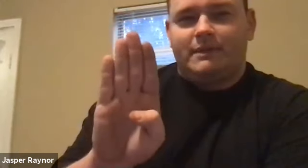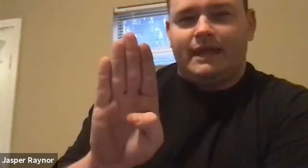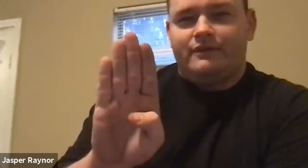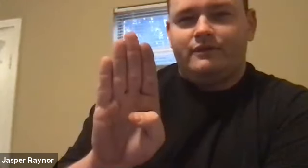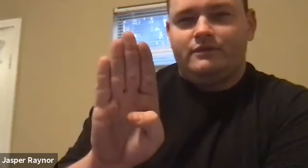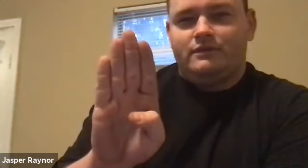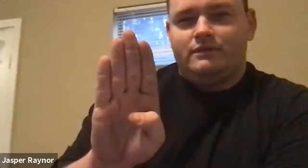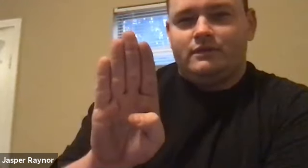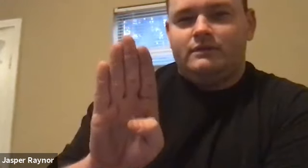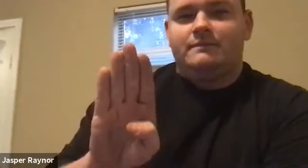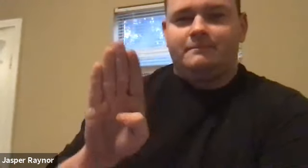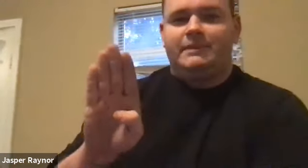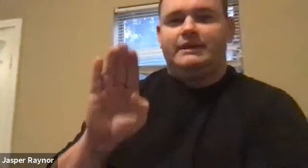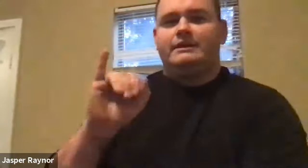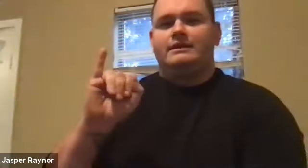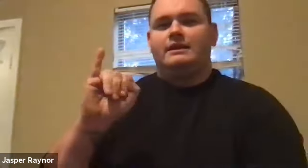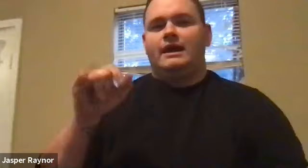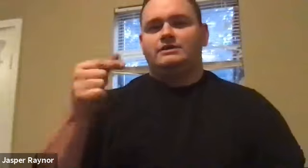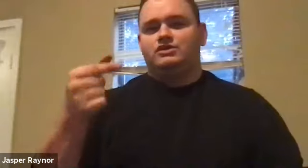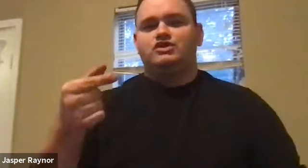together. B-I-G.